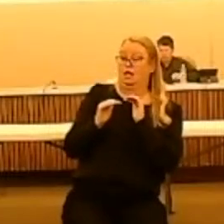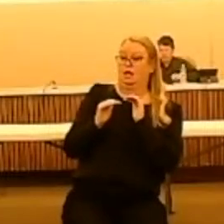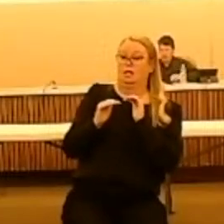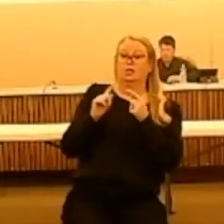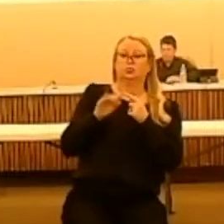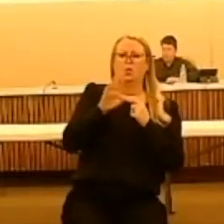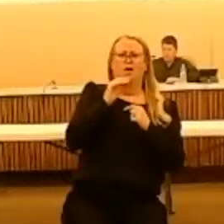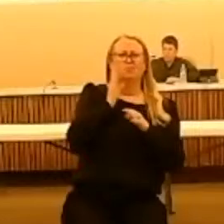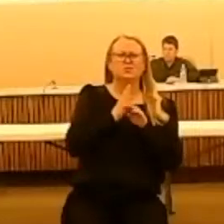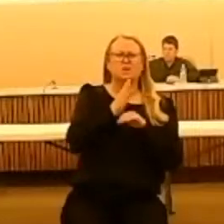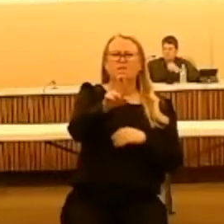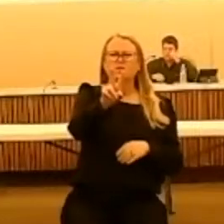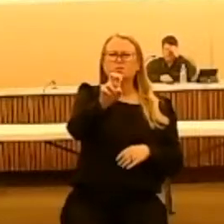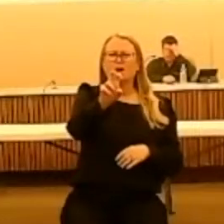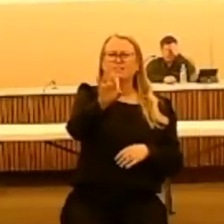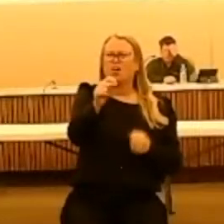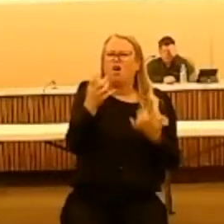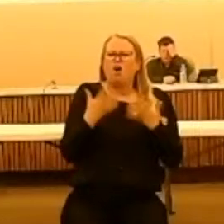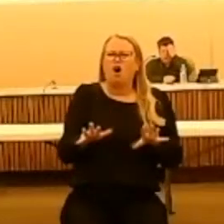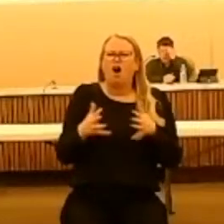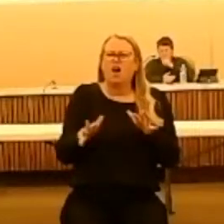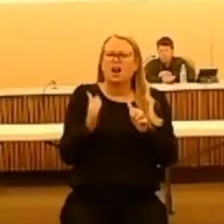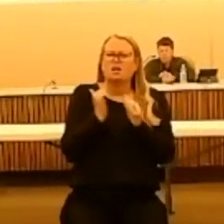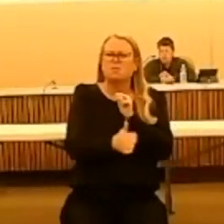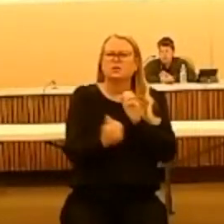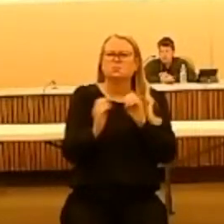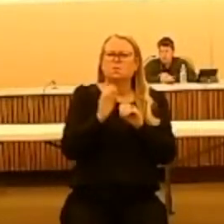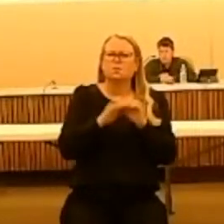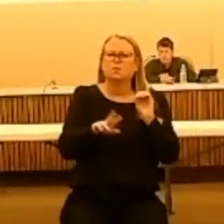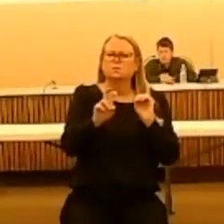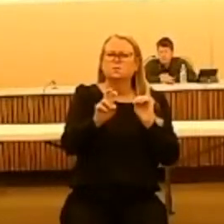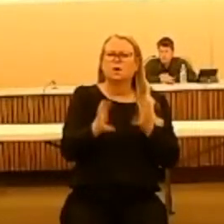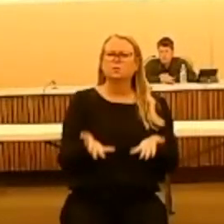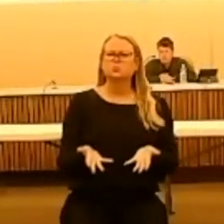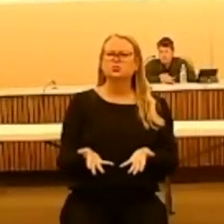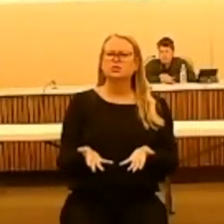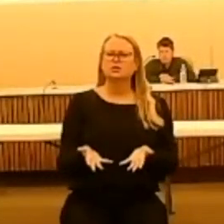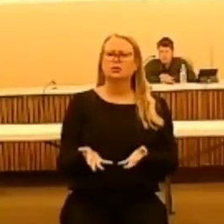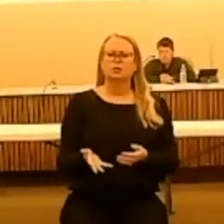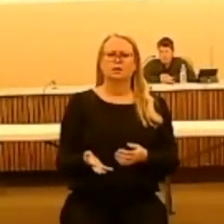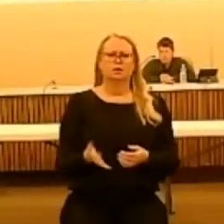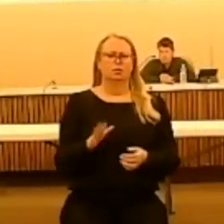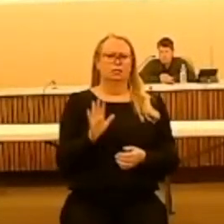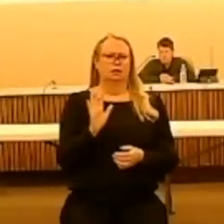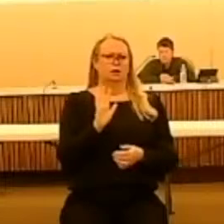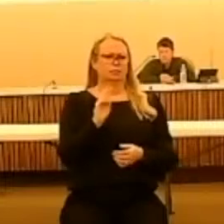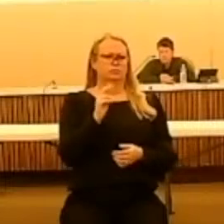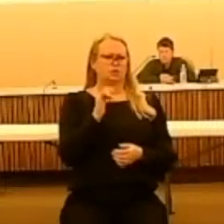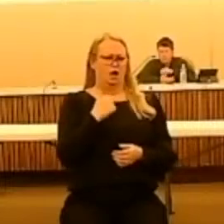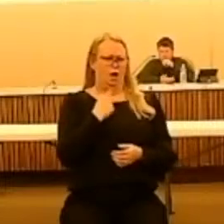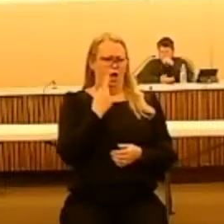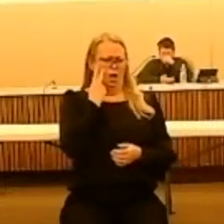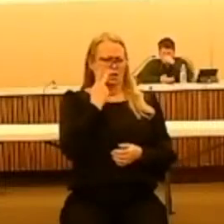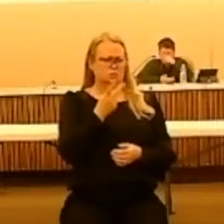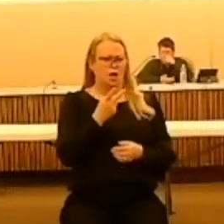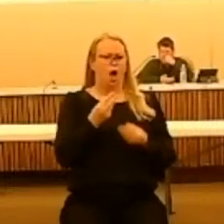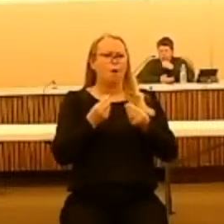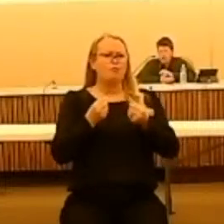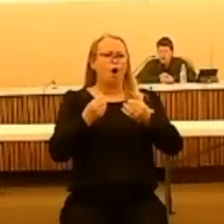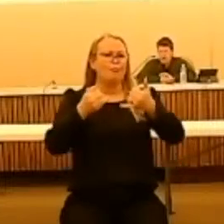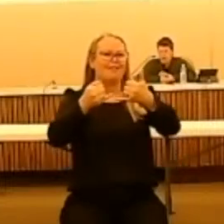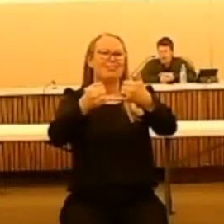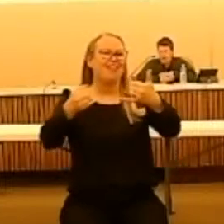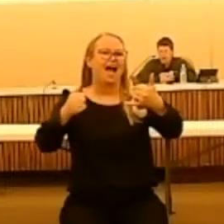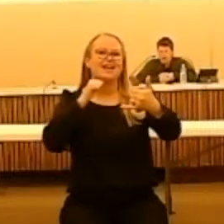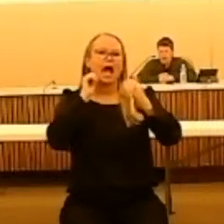house, it's 200 feet. So what I had saw in the town code today was that it was from the property line